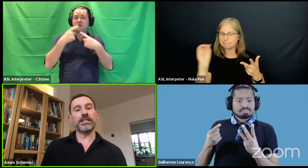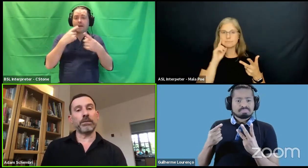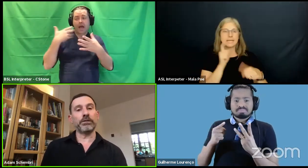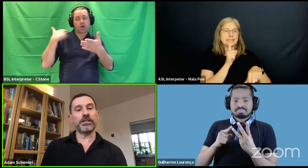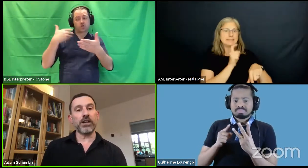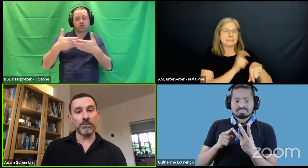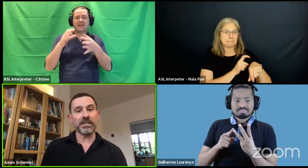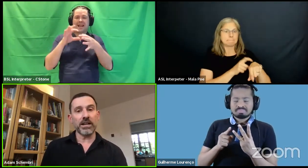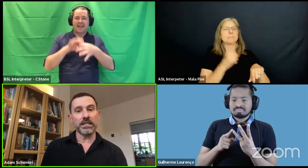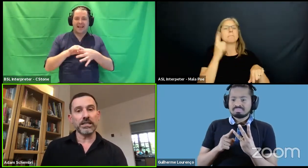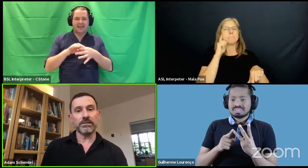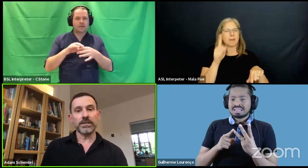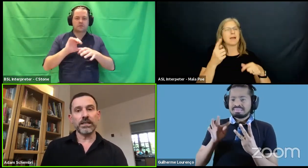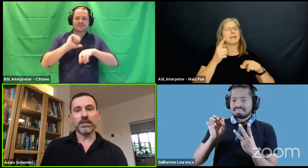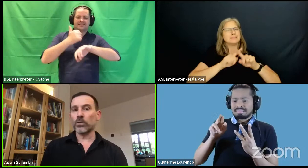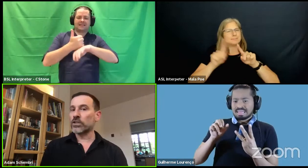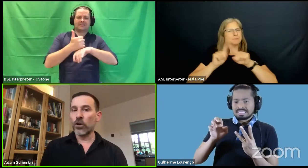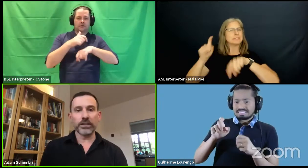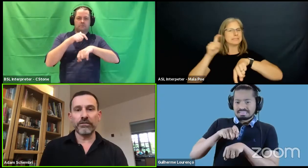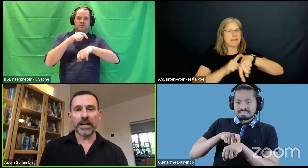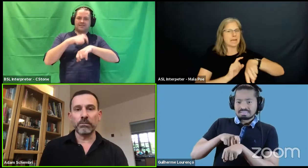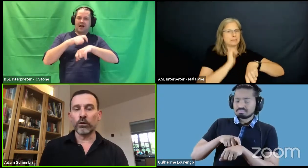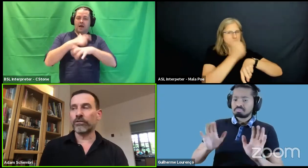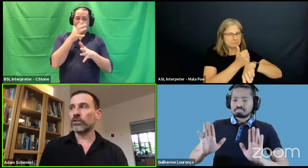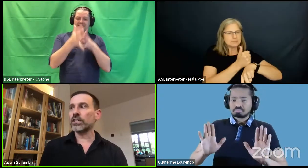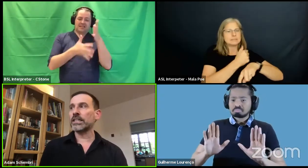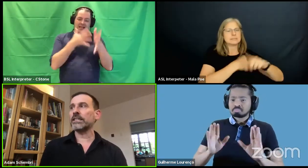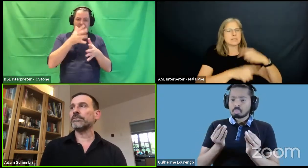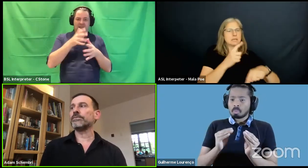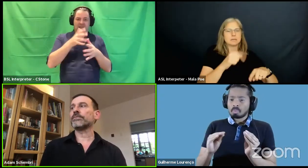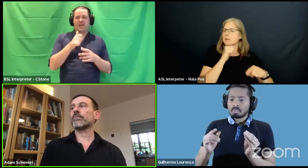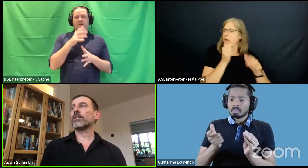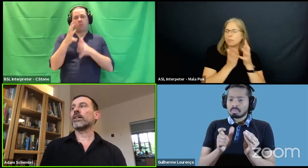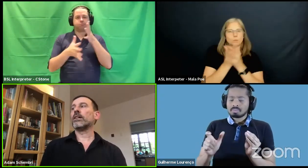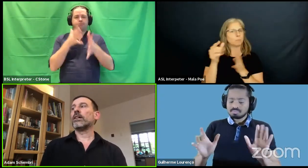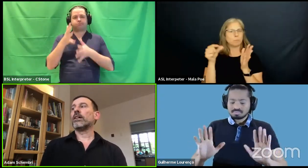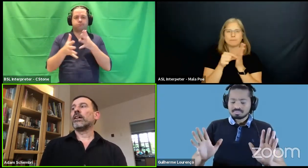conveyed by separate time signs. So it's not conveyed morphologically.